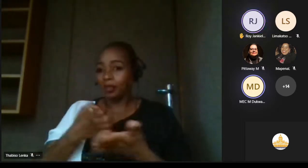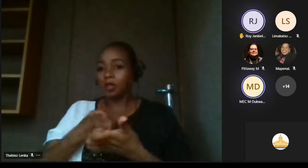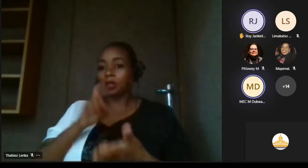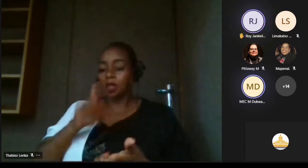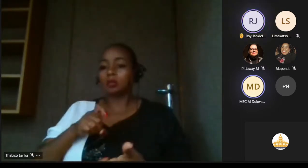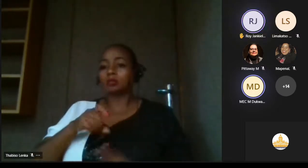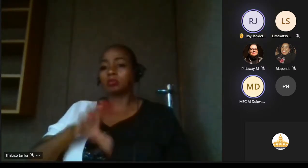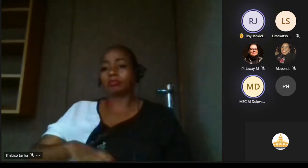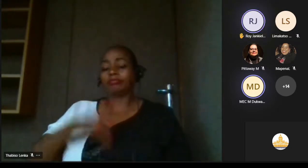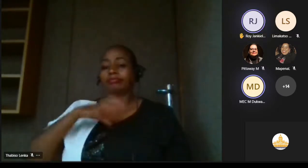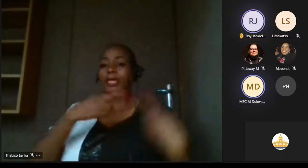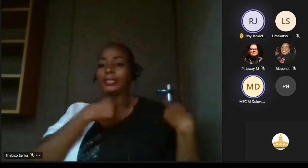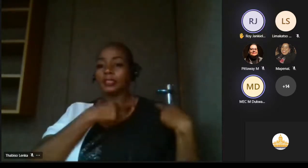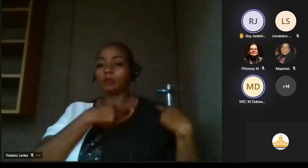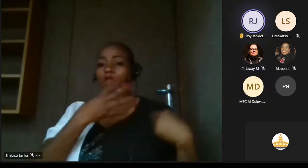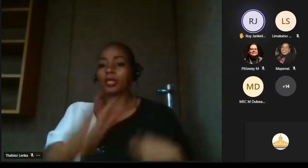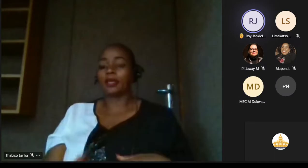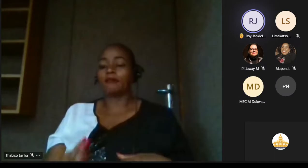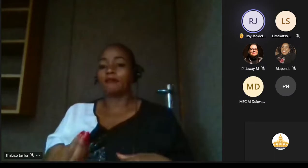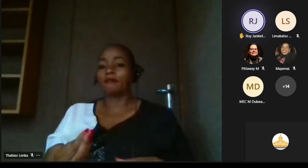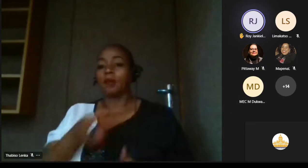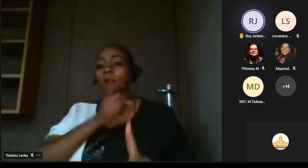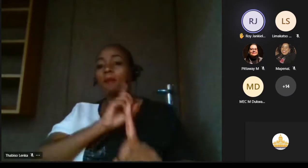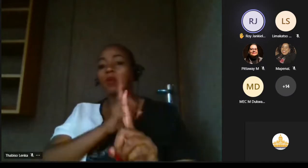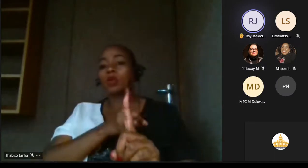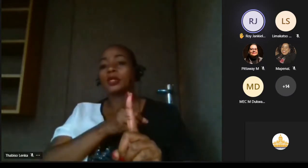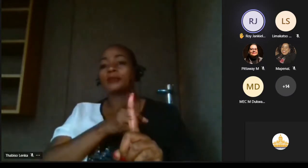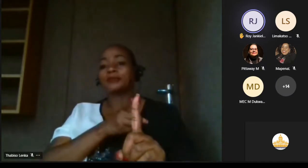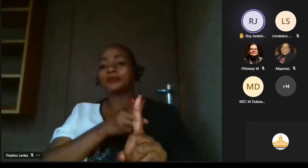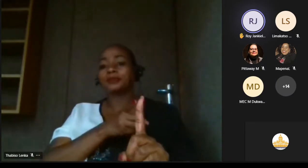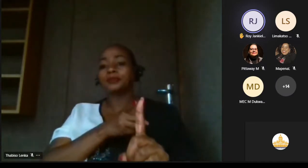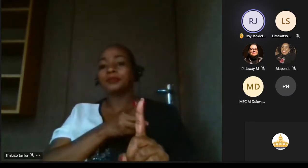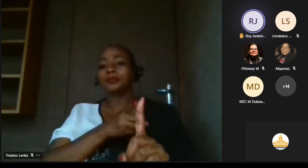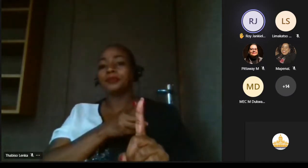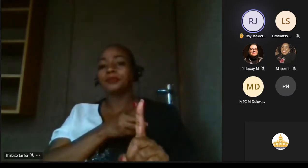integrity. Honorable Speaker, point of order, please.